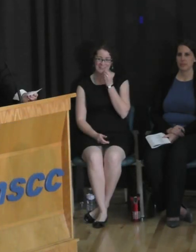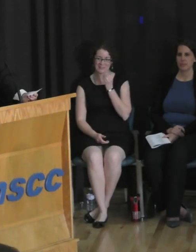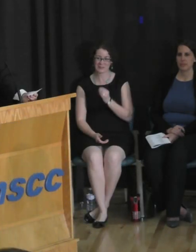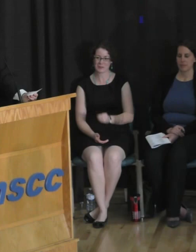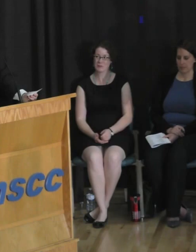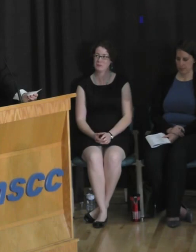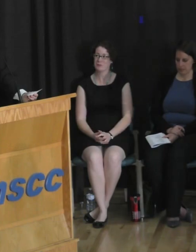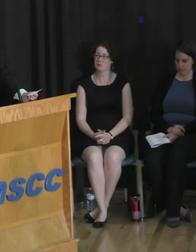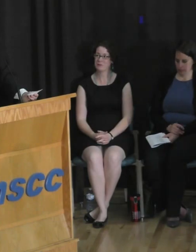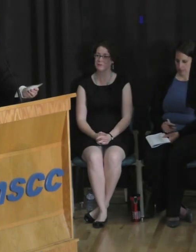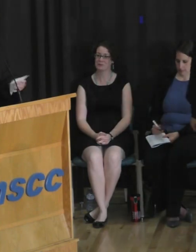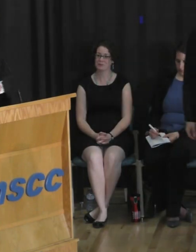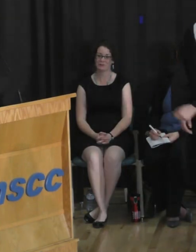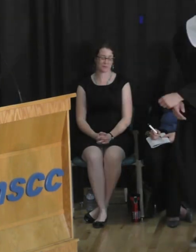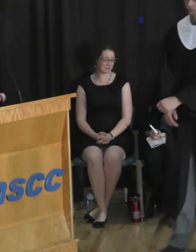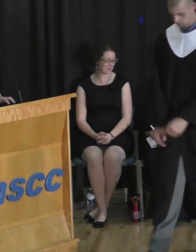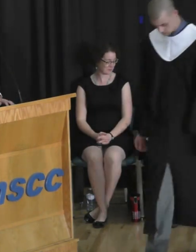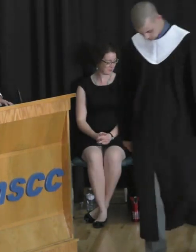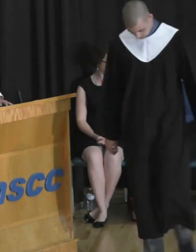Taylor O'Brien.